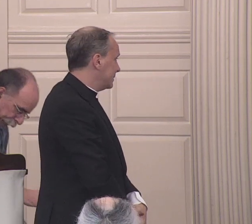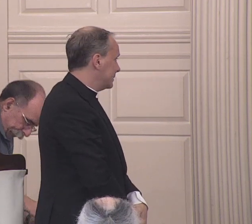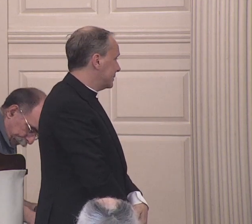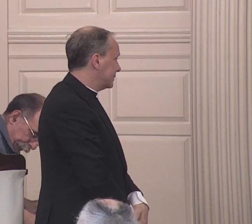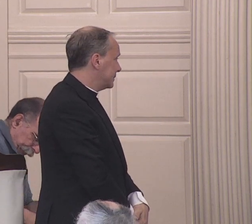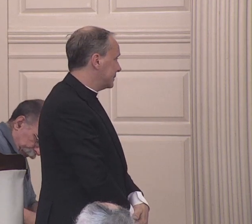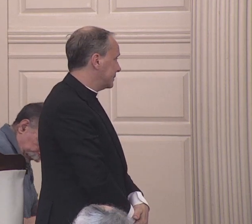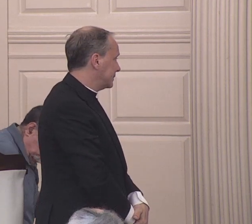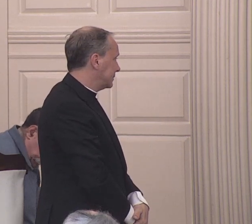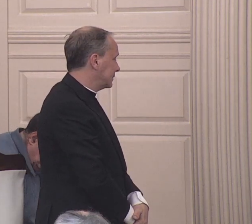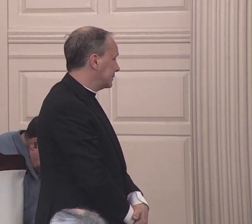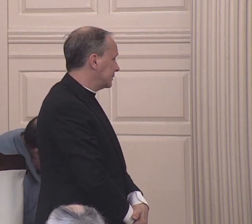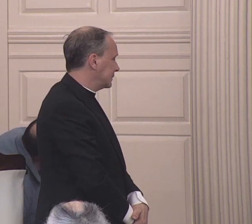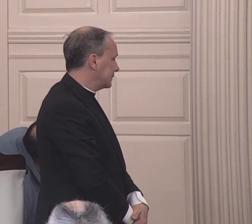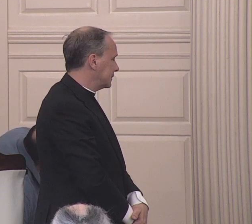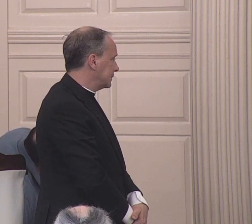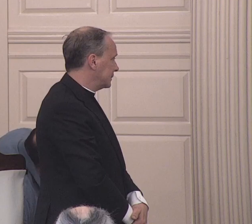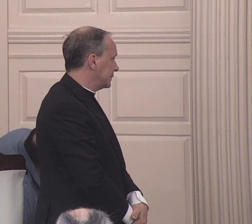highest.